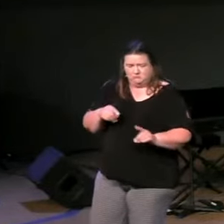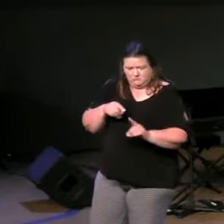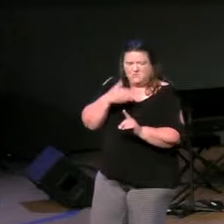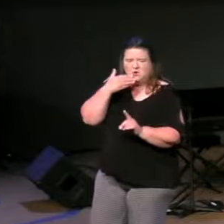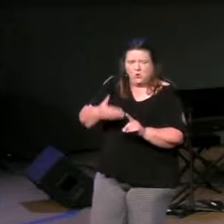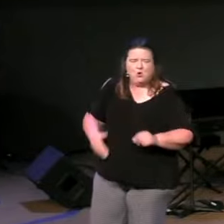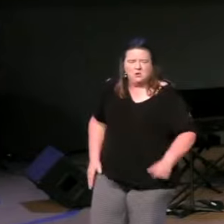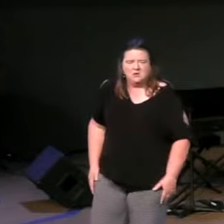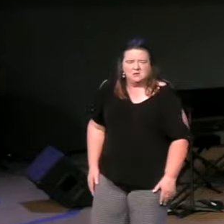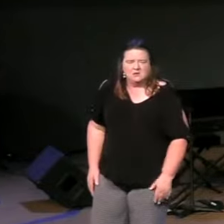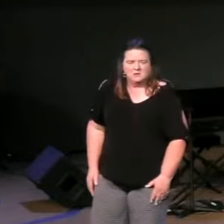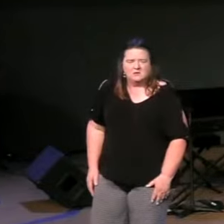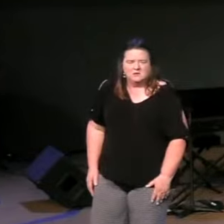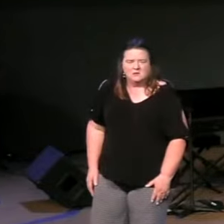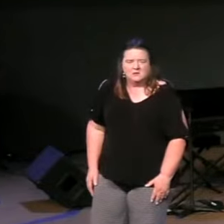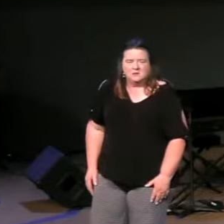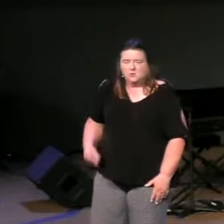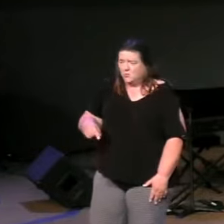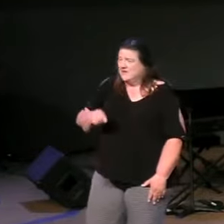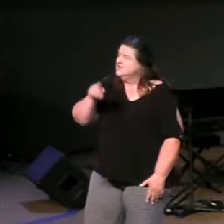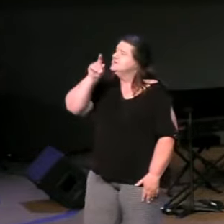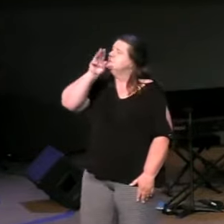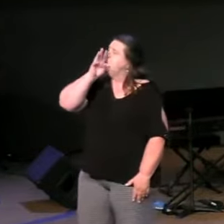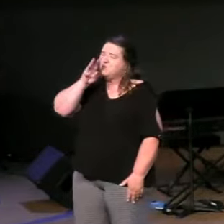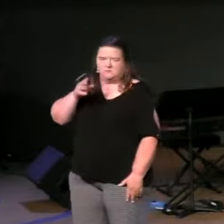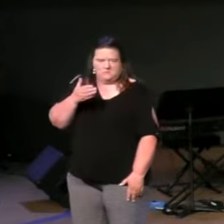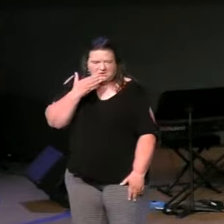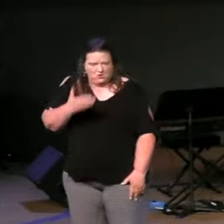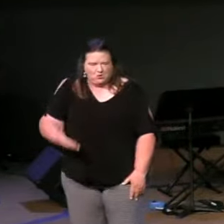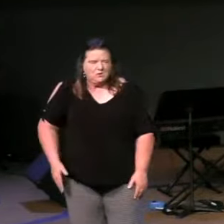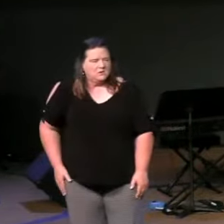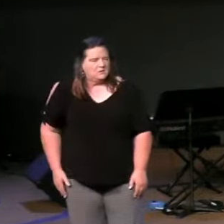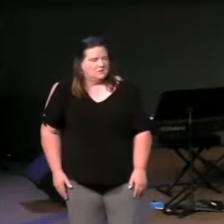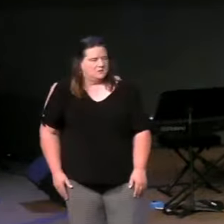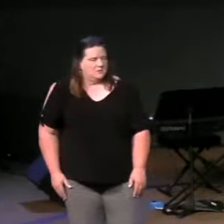good. What came from her mouth was good.